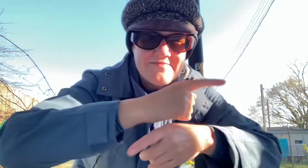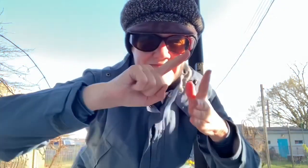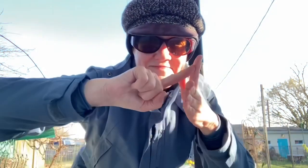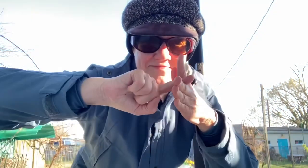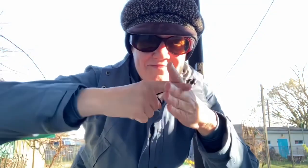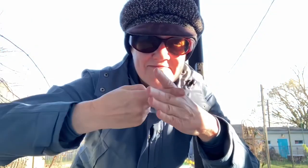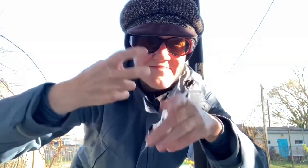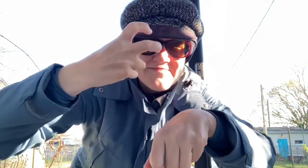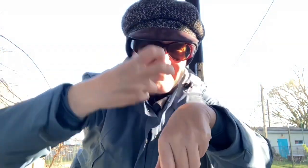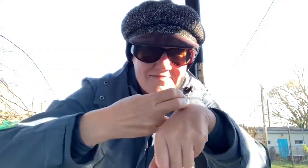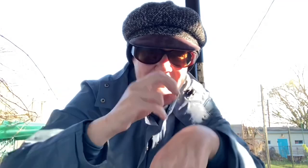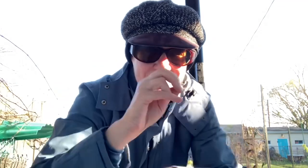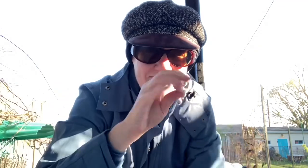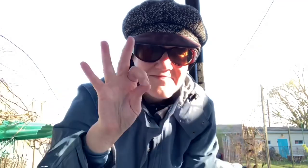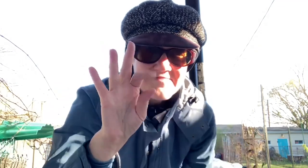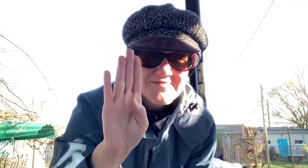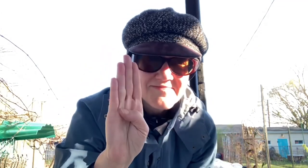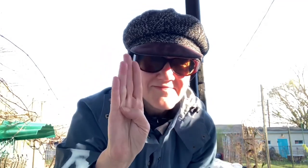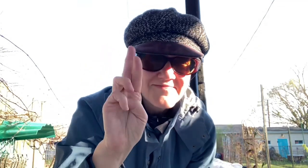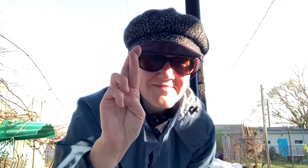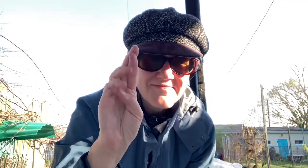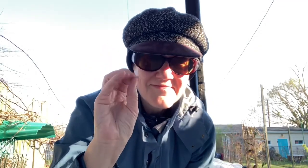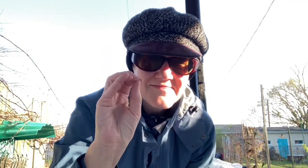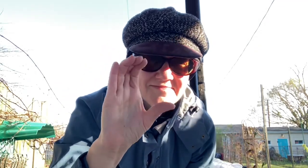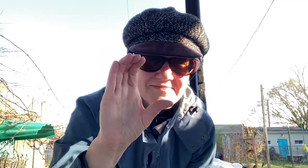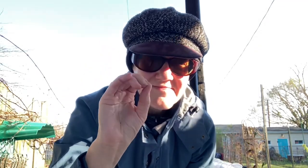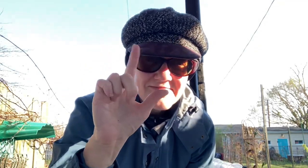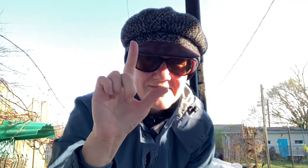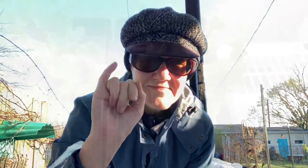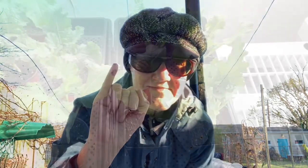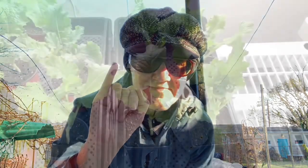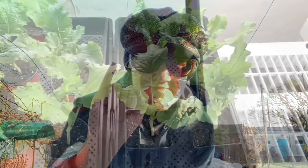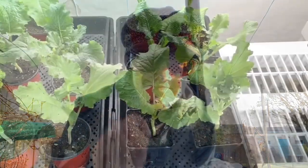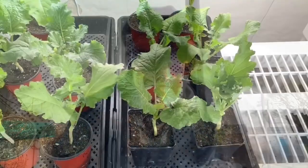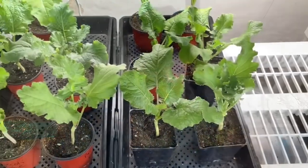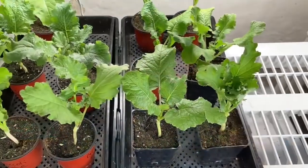Today we're going to start hardening off our broccoli.